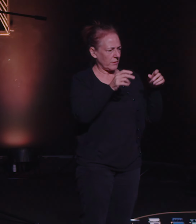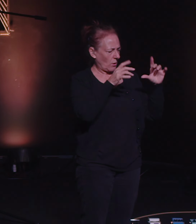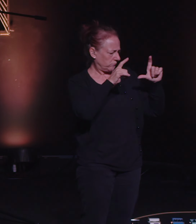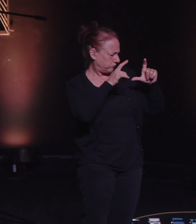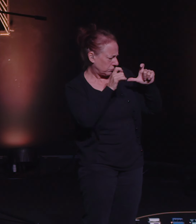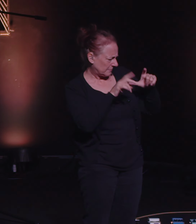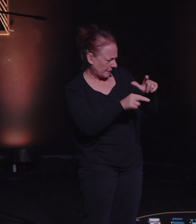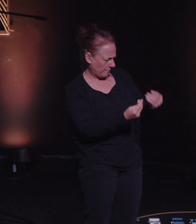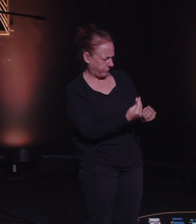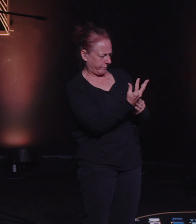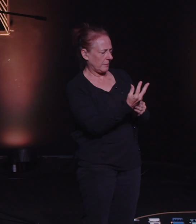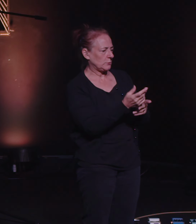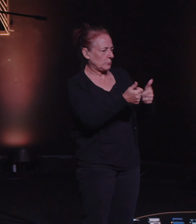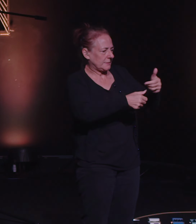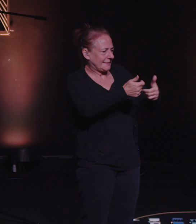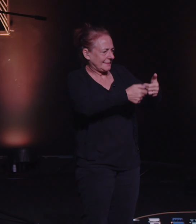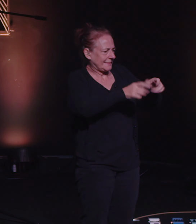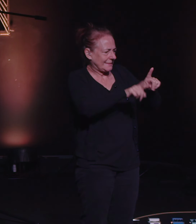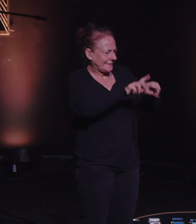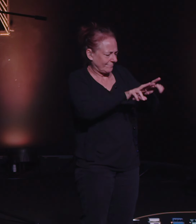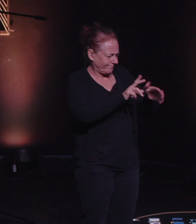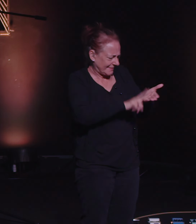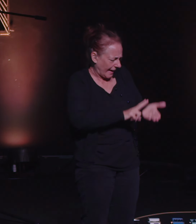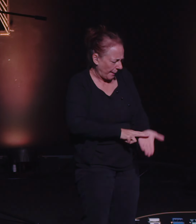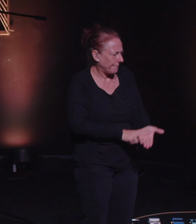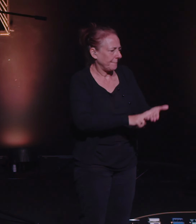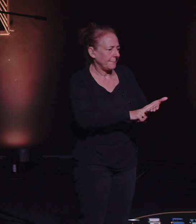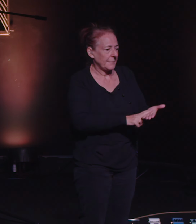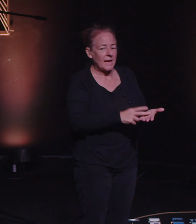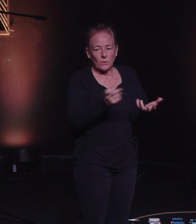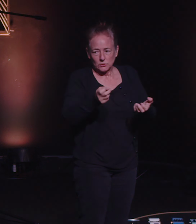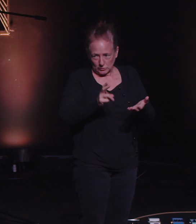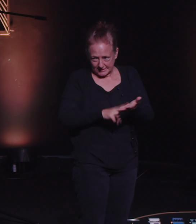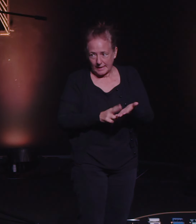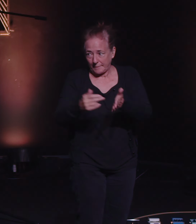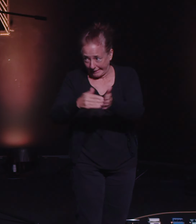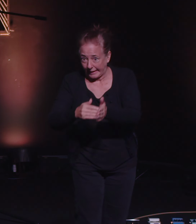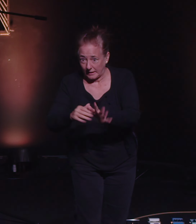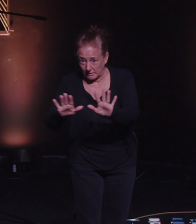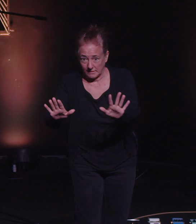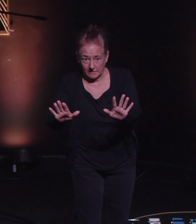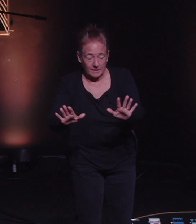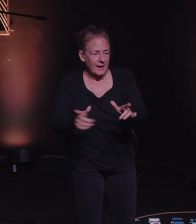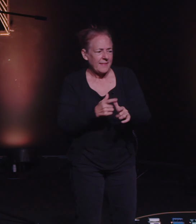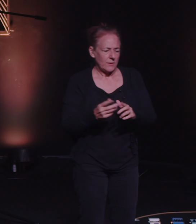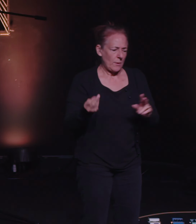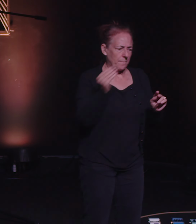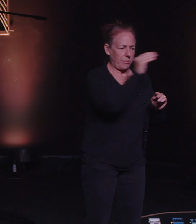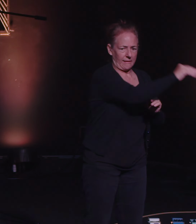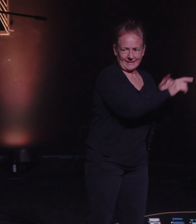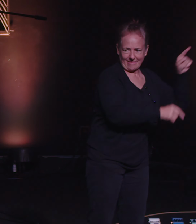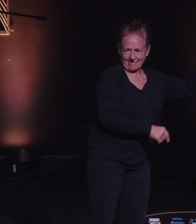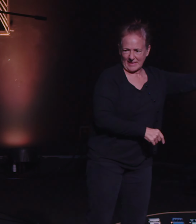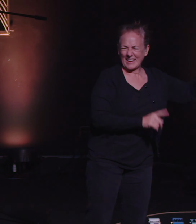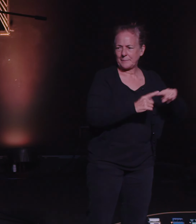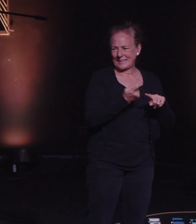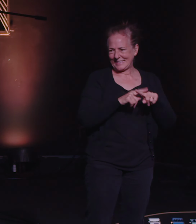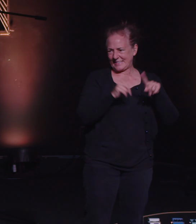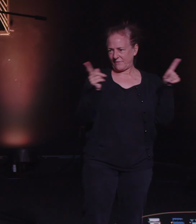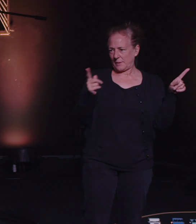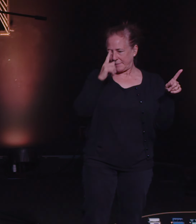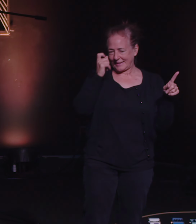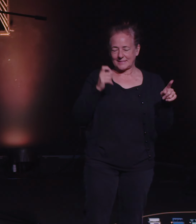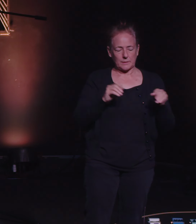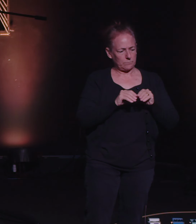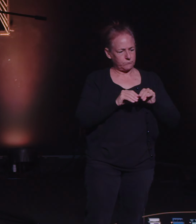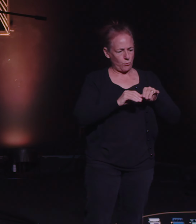info desk. You can get signed up there. But anybody who wants to be involved in kids, we're going to want you to sign up again, and then we're going to get you plugged in. It's going to be a little bit different because it's really